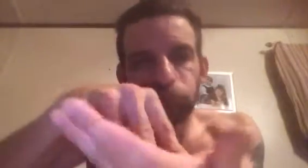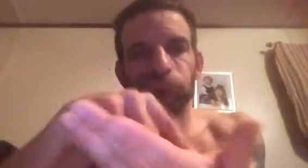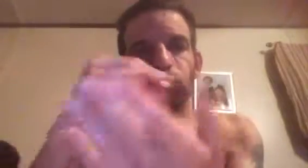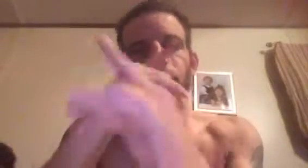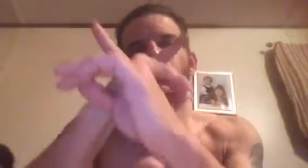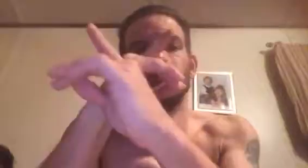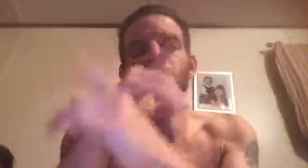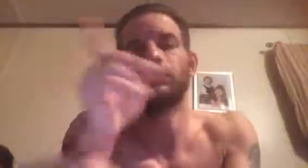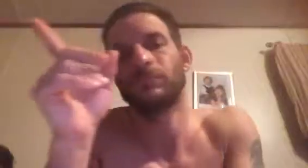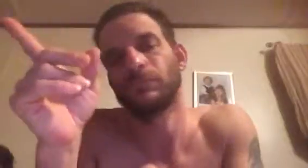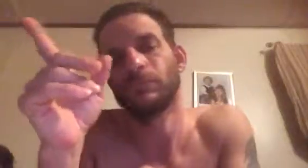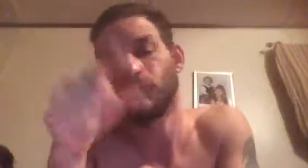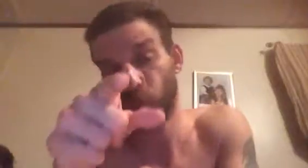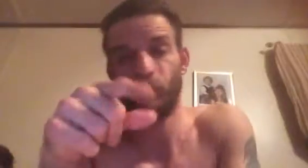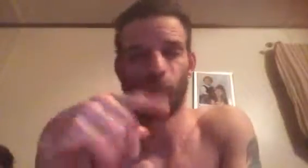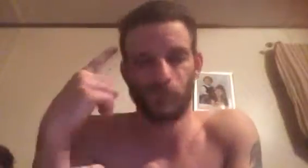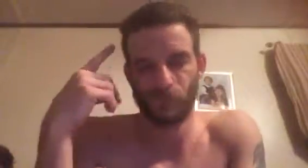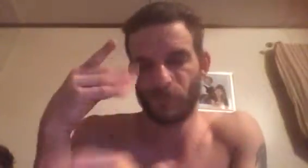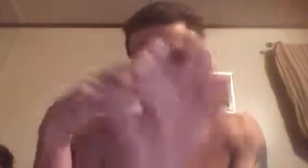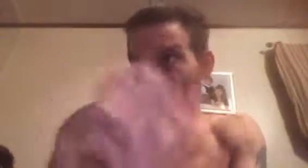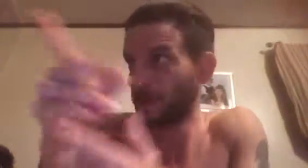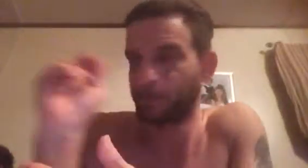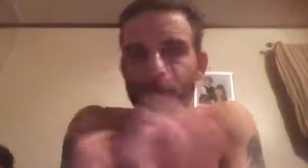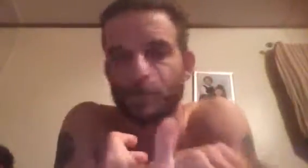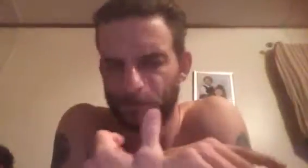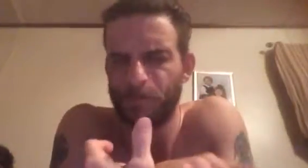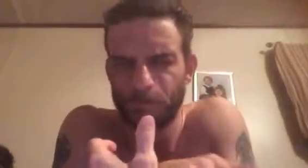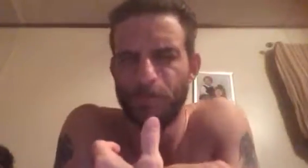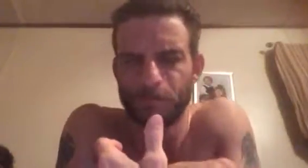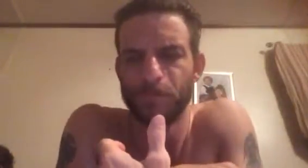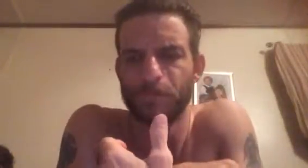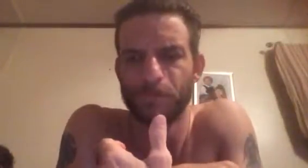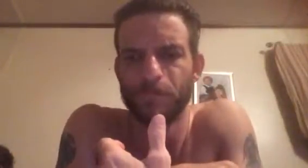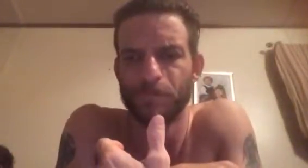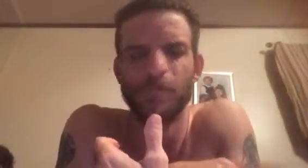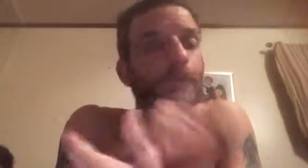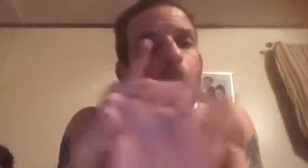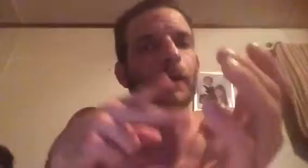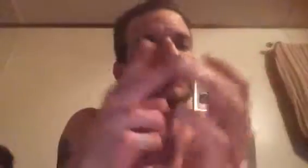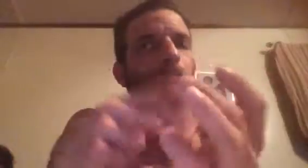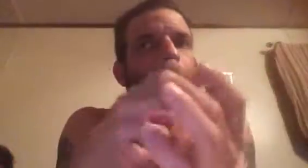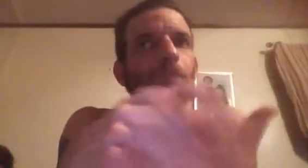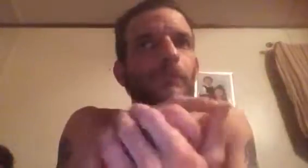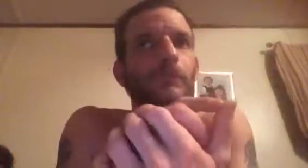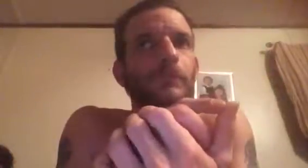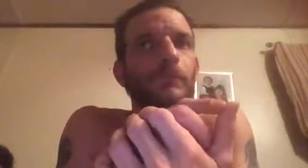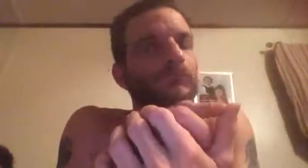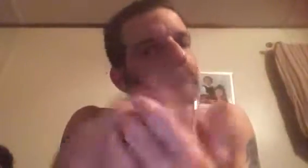but not quite enough. Bill Litton is driving Randy Myers' second car. Remember what Randy Myers has done with his daughter this